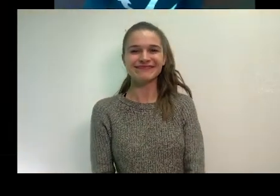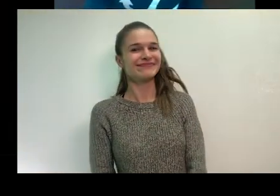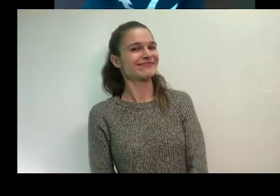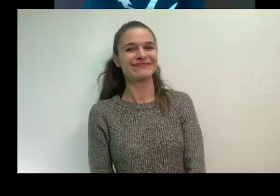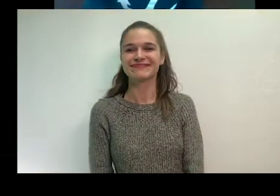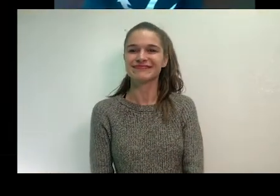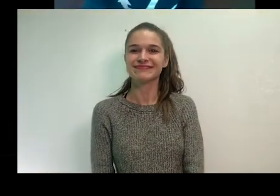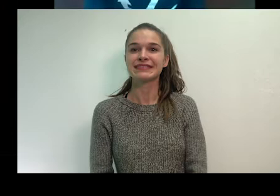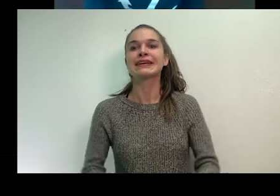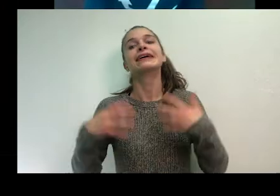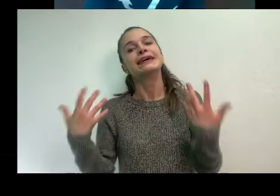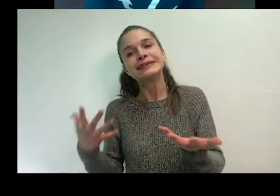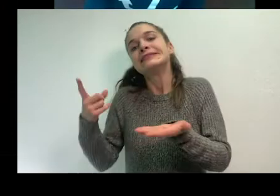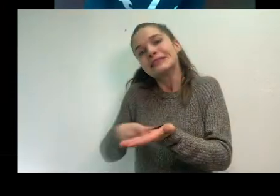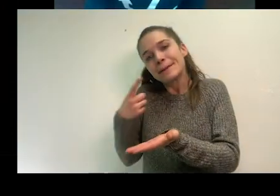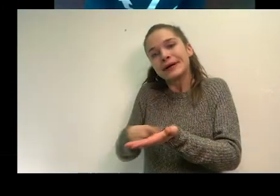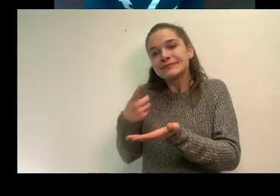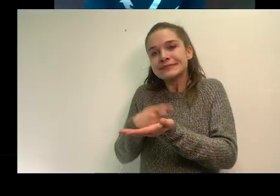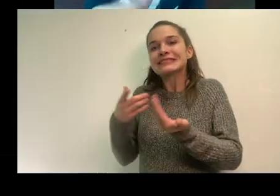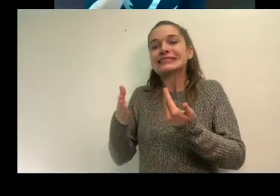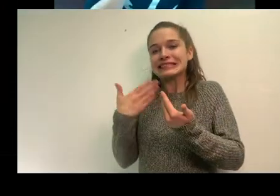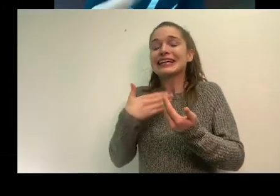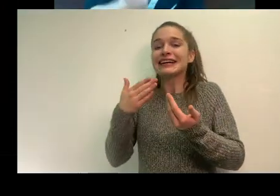Sometimes it's hard to make friends, said her dad,